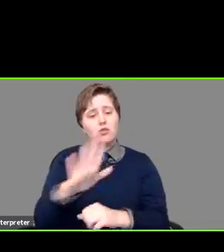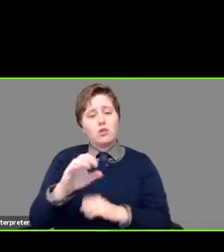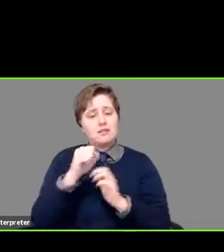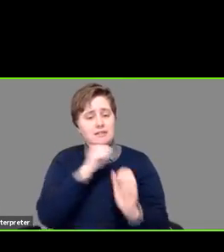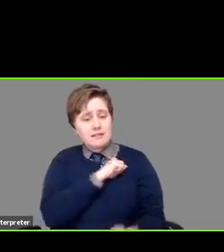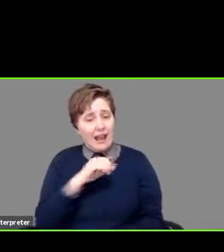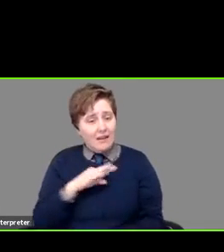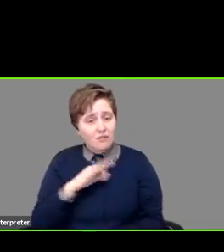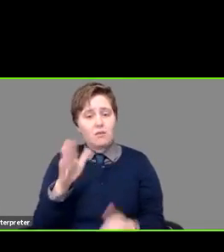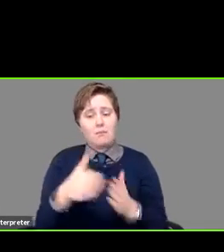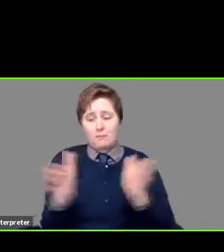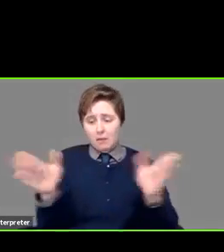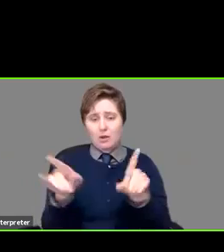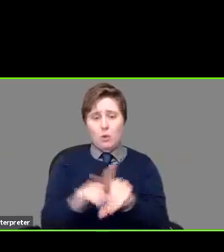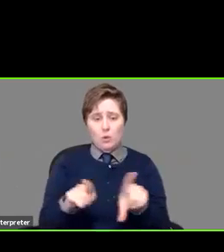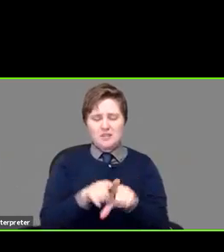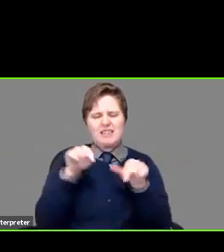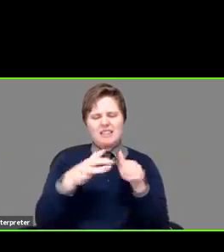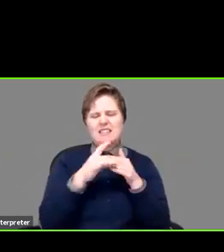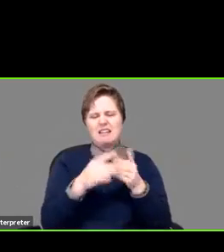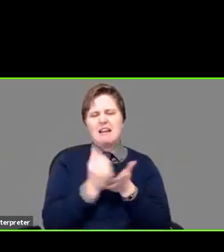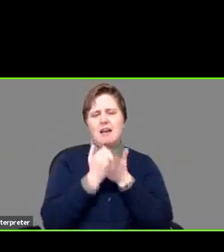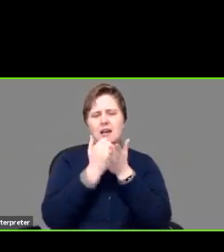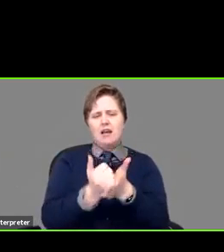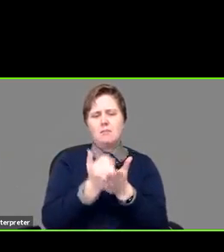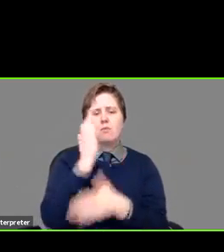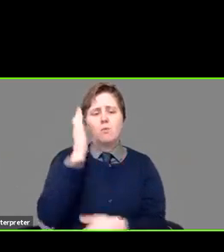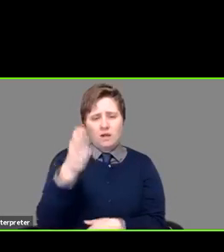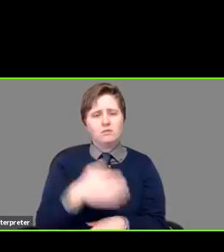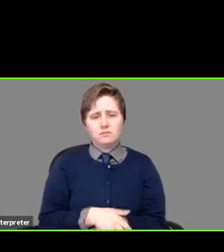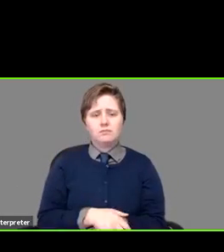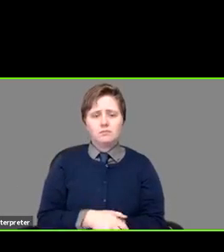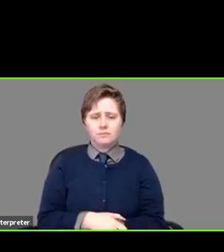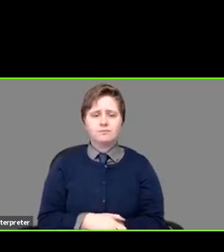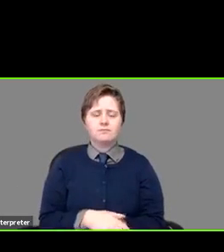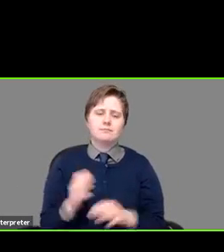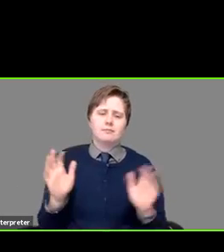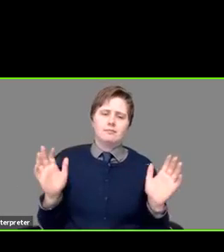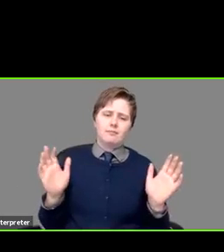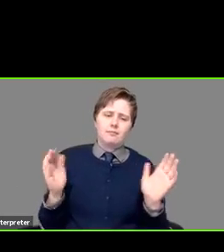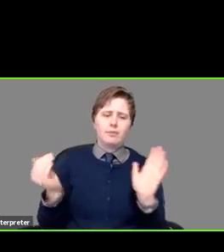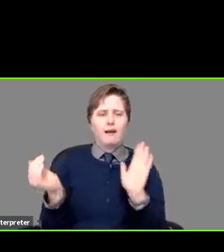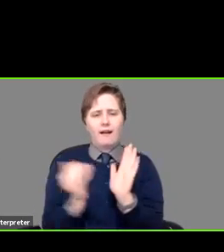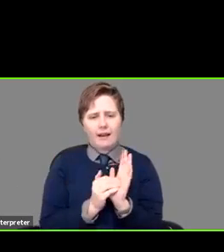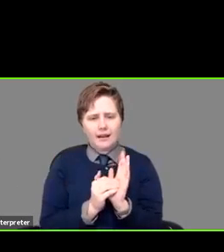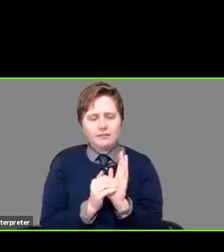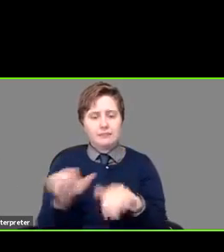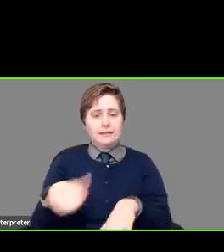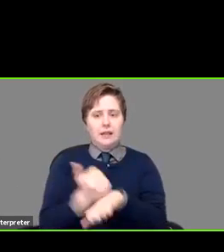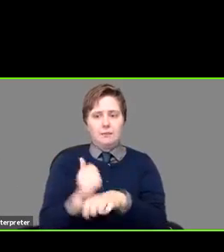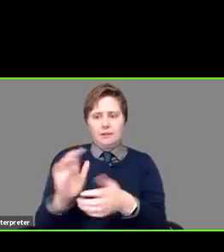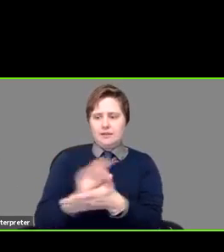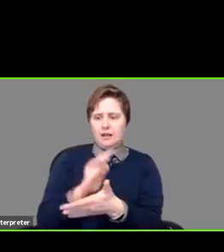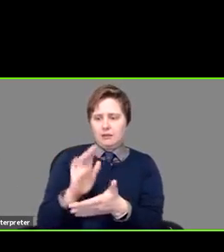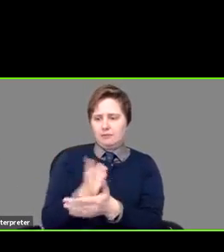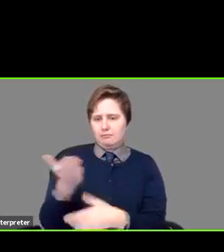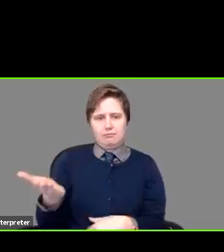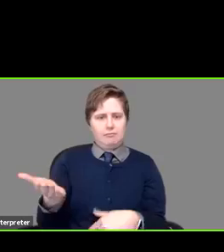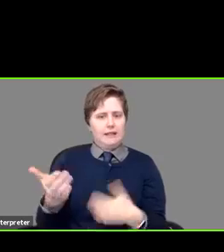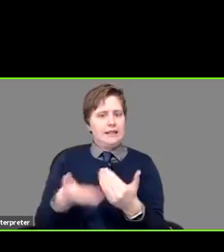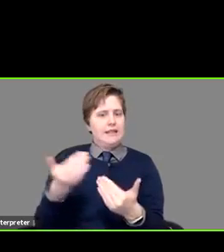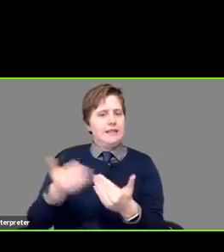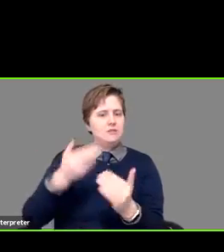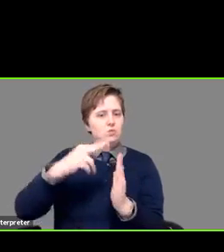the public. And this guide is going to help you. Again, it's laid out in a document that I think is easy to